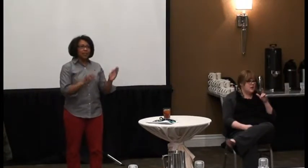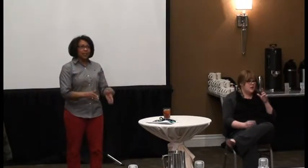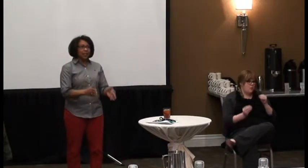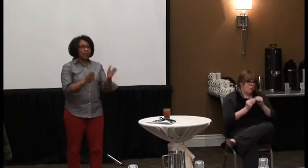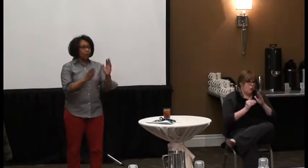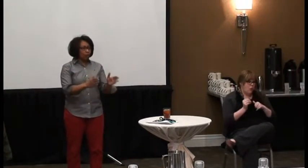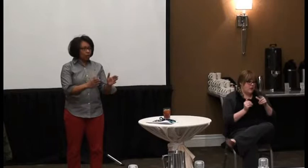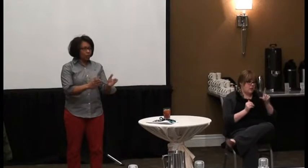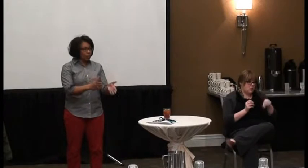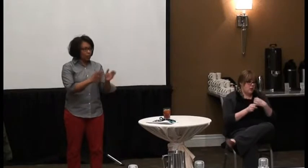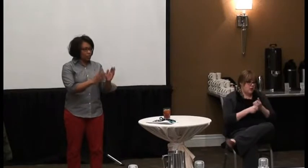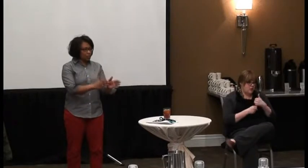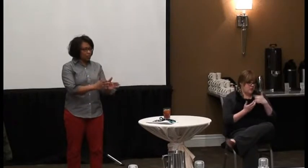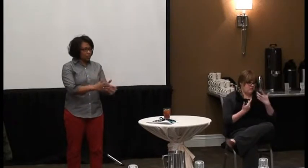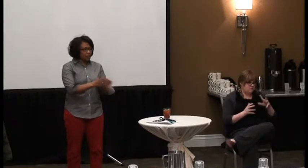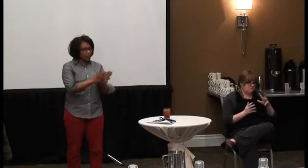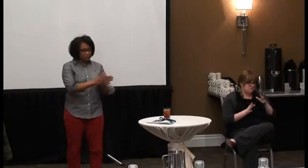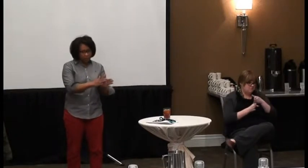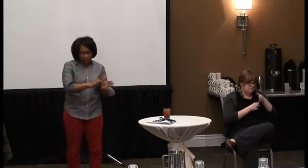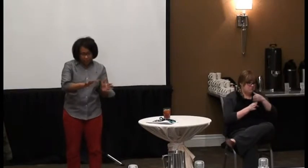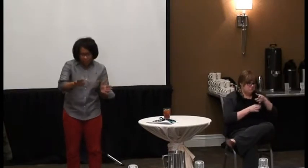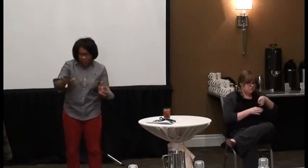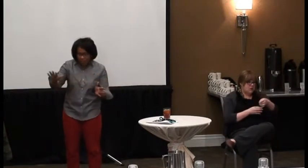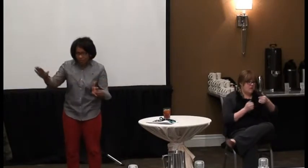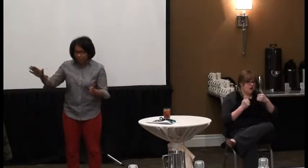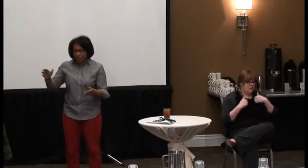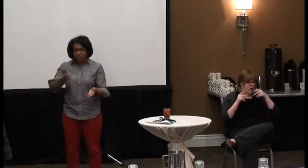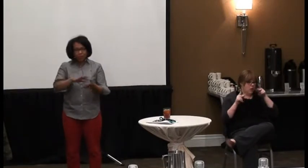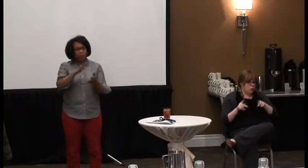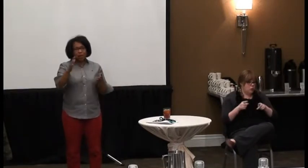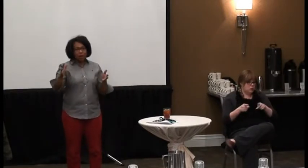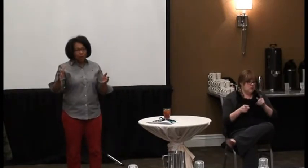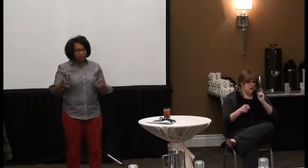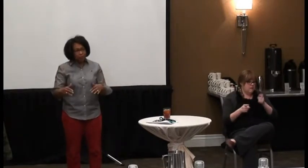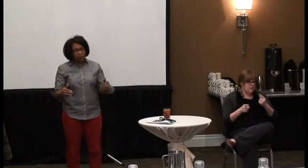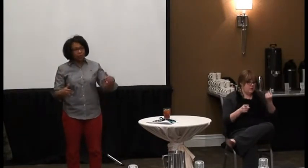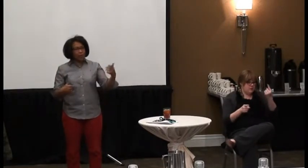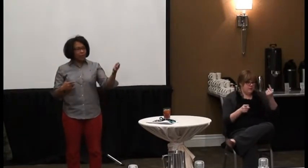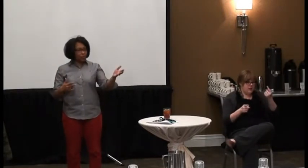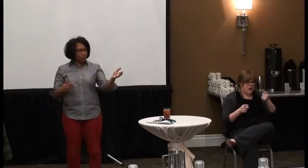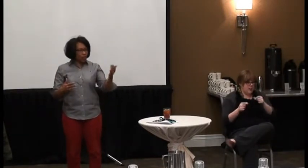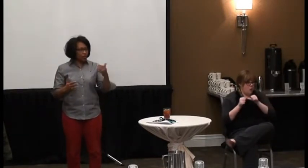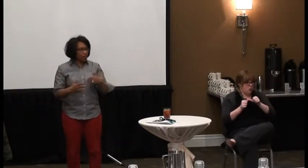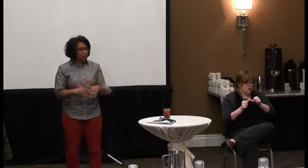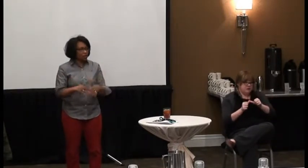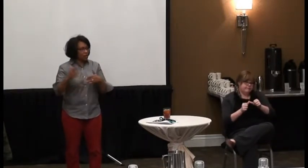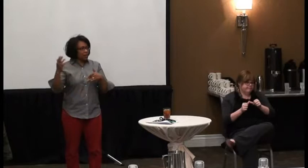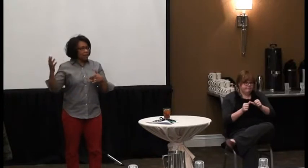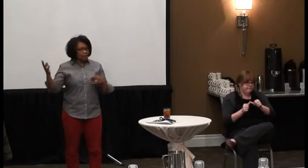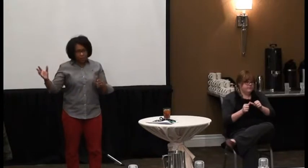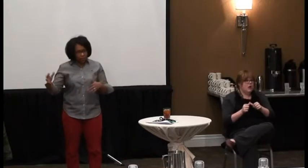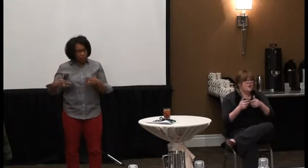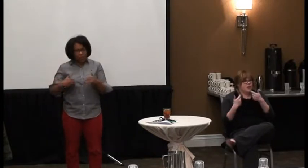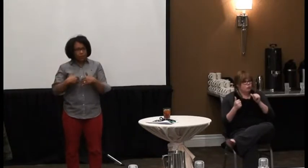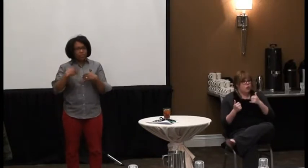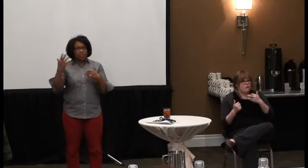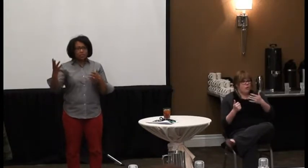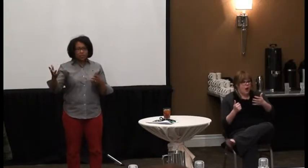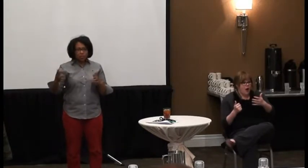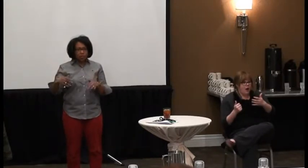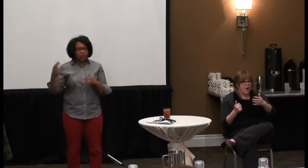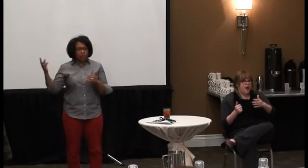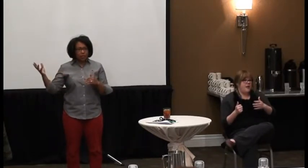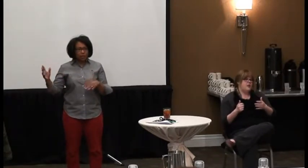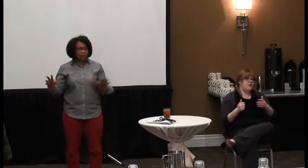this that I've had a person on something and they've been consistent. So they would come off, oh, maybe I have to go back on, or I don't